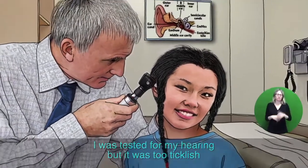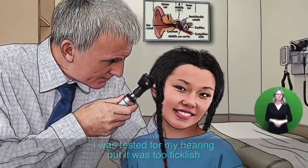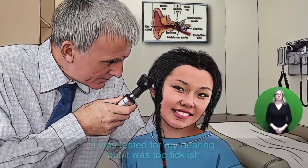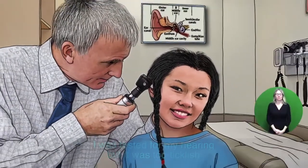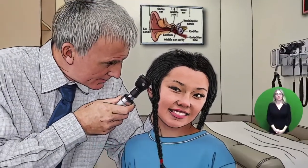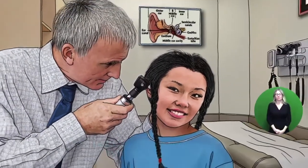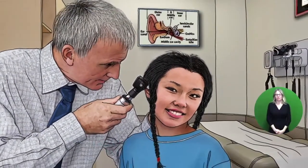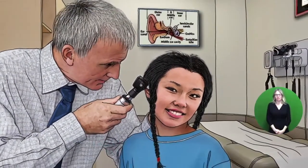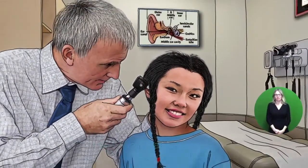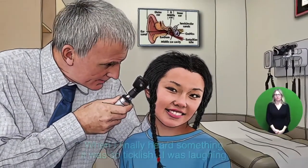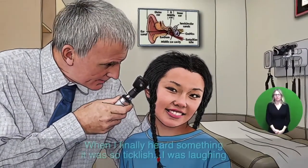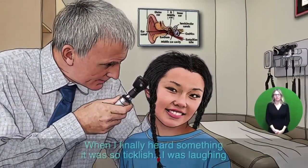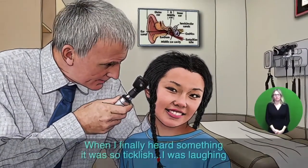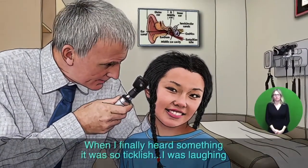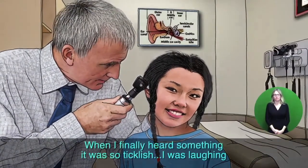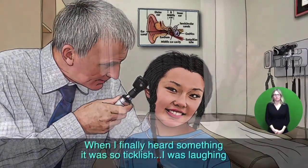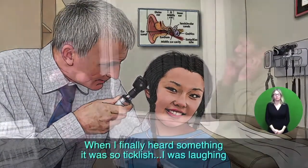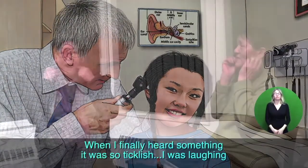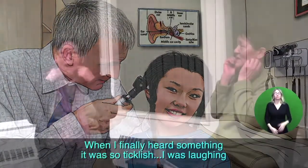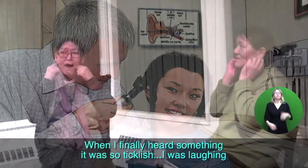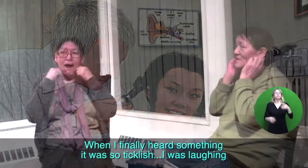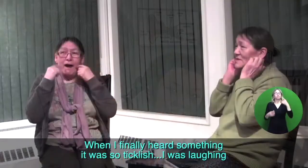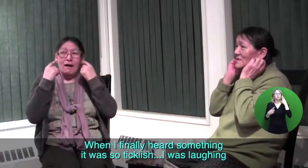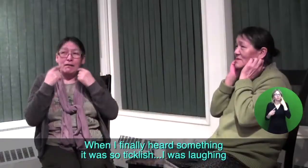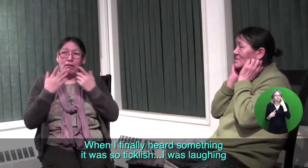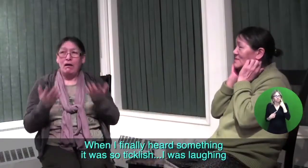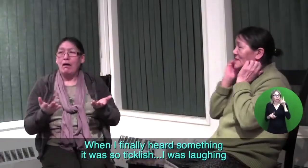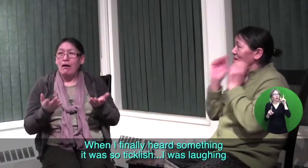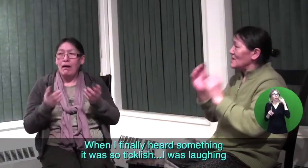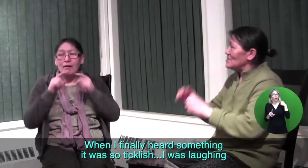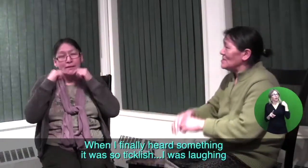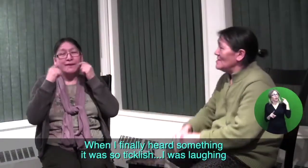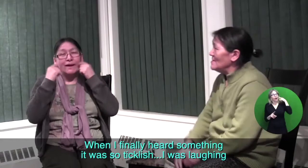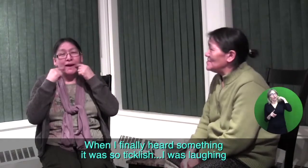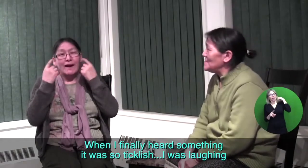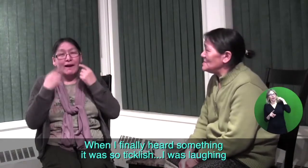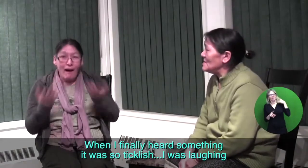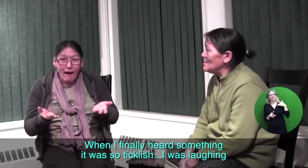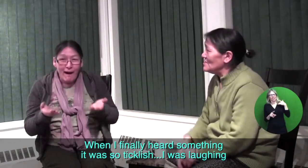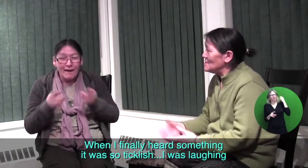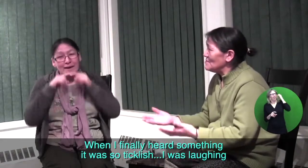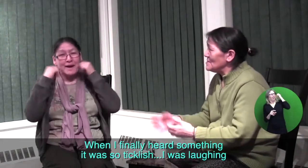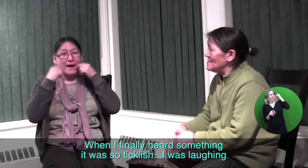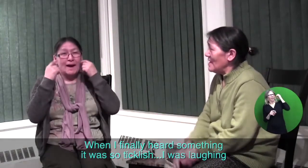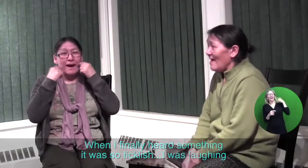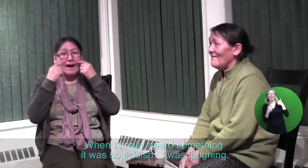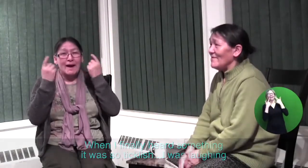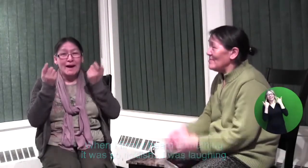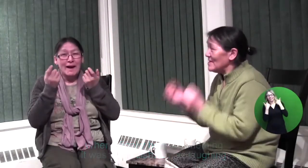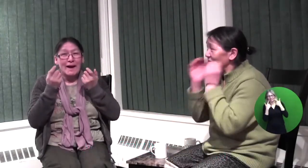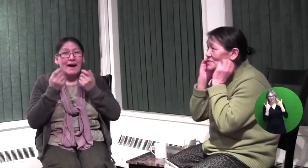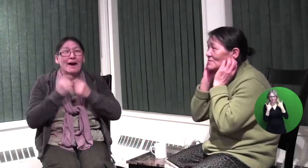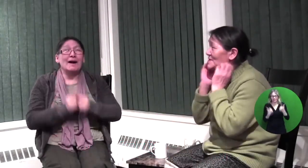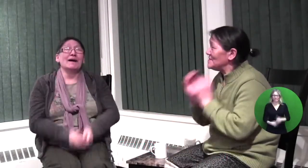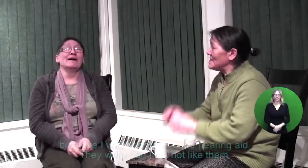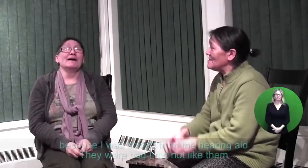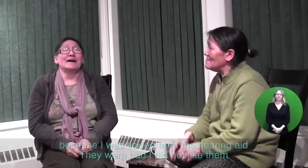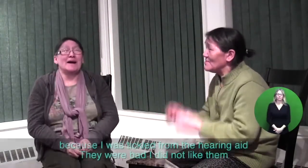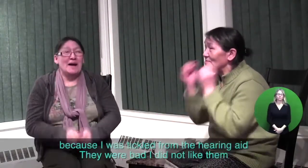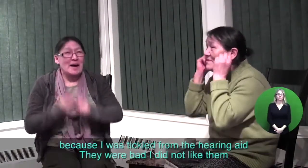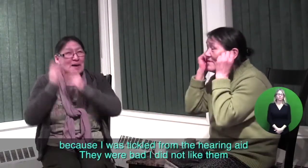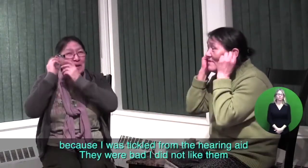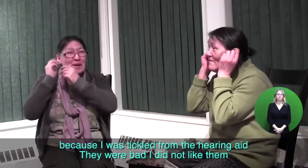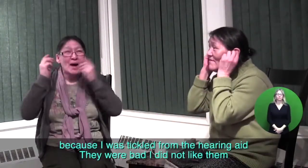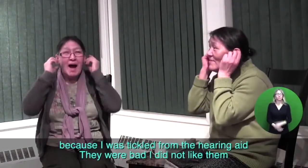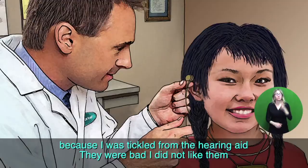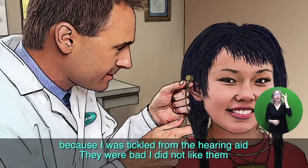ticklish. Yeah. When she finally heard something, it was so ticklish. She didn't know she was laughing because she was